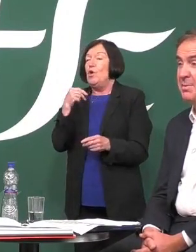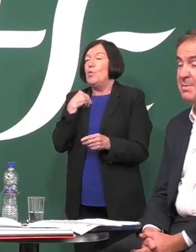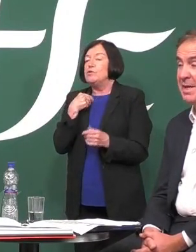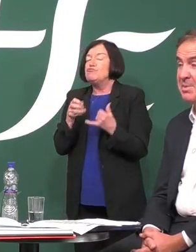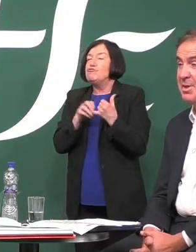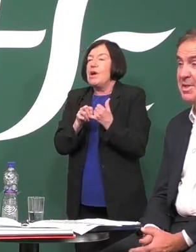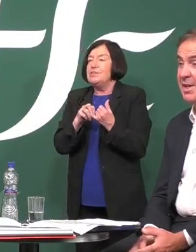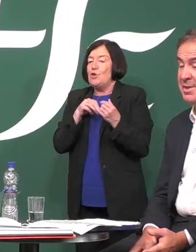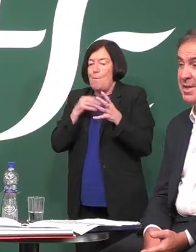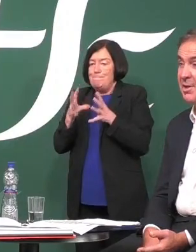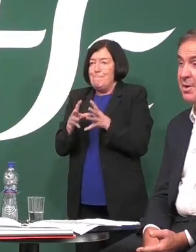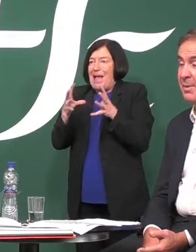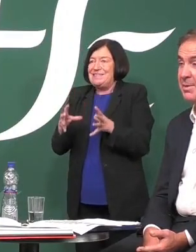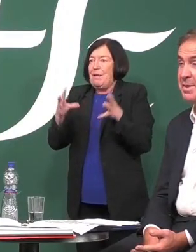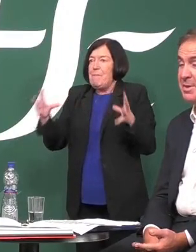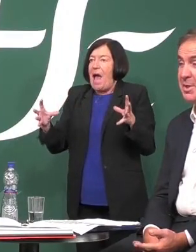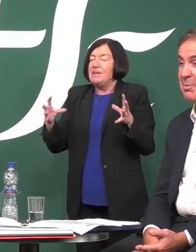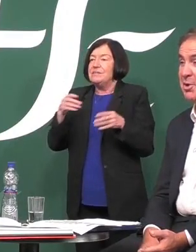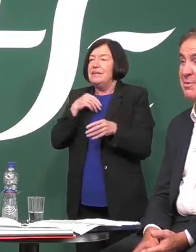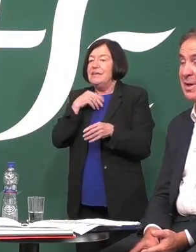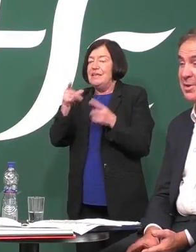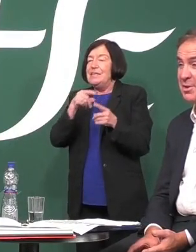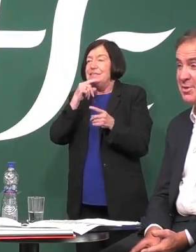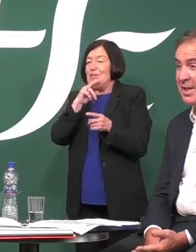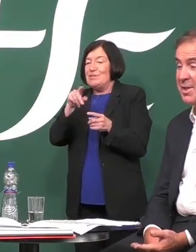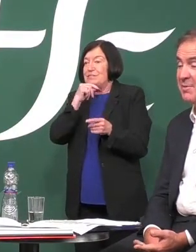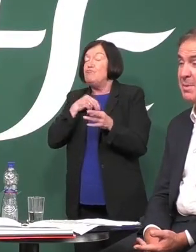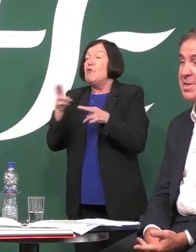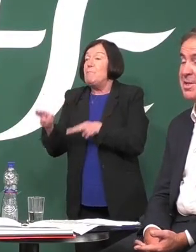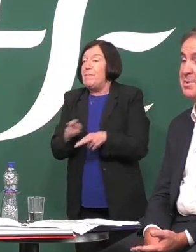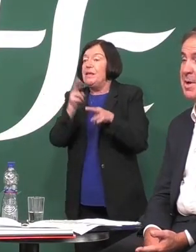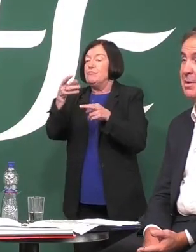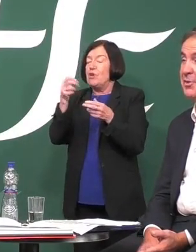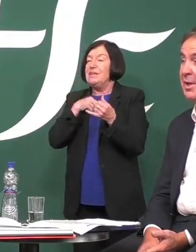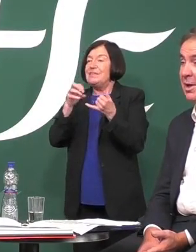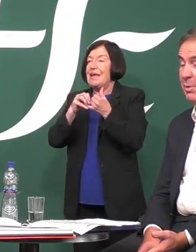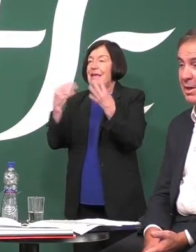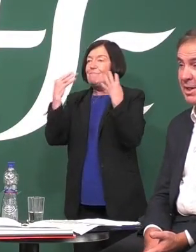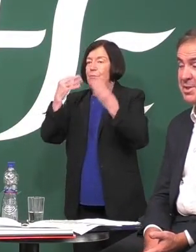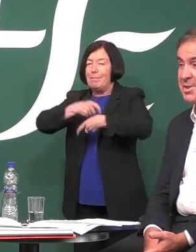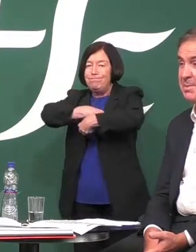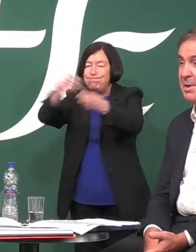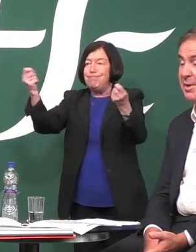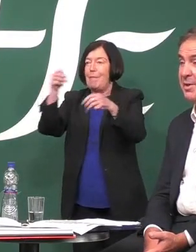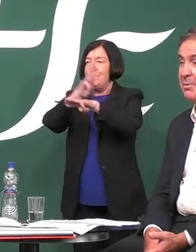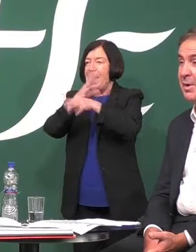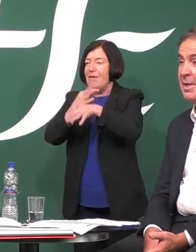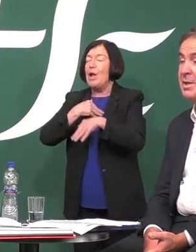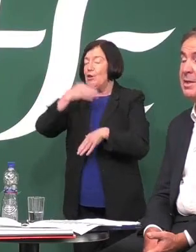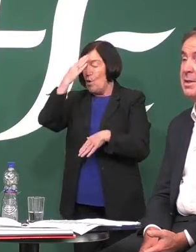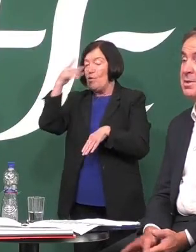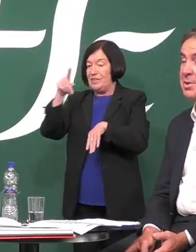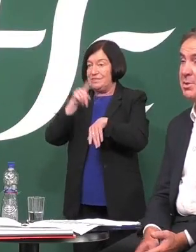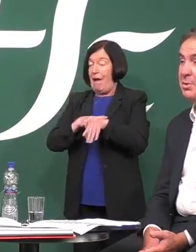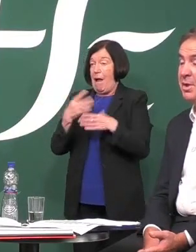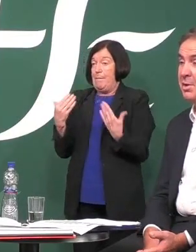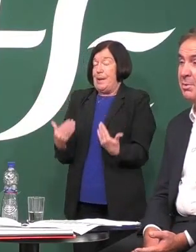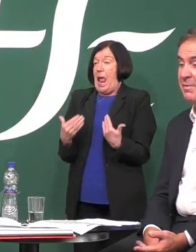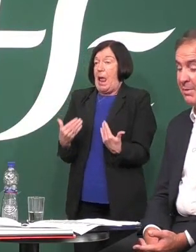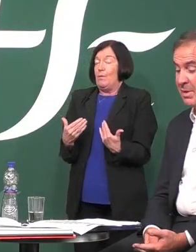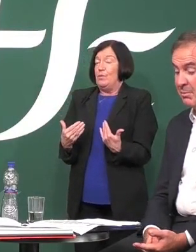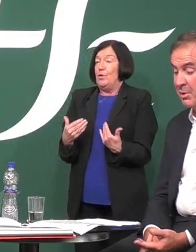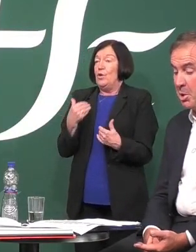what we're trying to do is maximise it, as I said earlier, without sounding like a broken record, trying to get the information out to parents. We are conscious of the period that we're in.